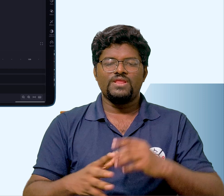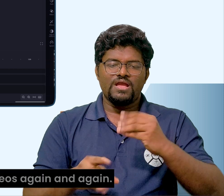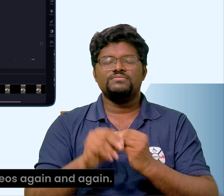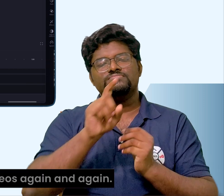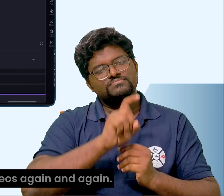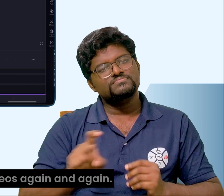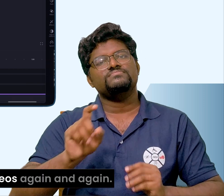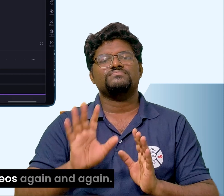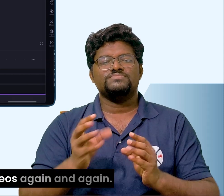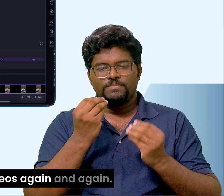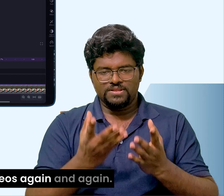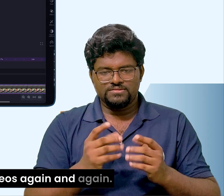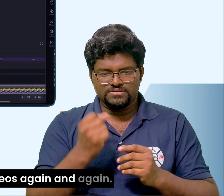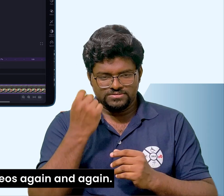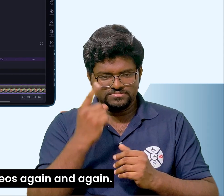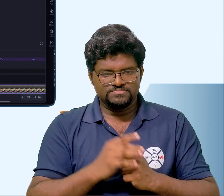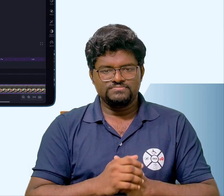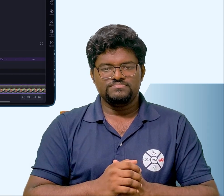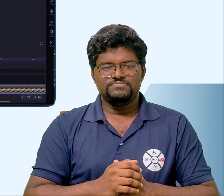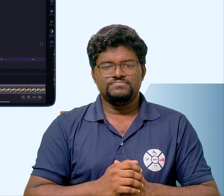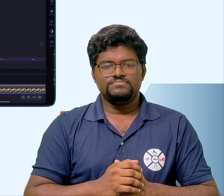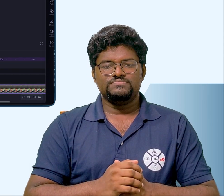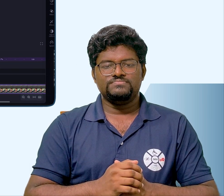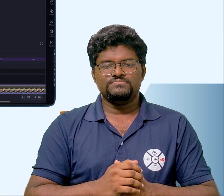and adjusting videos again and again.